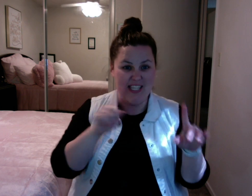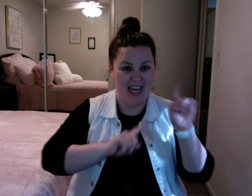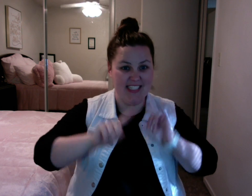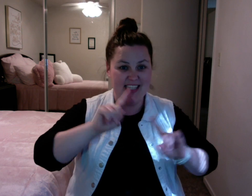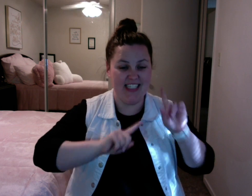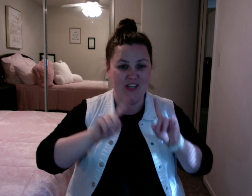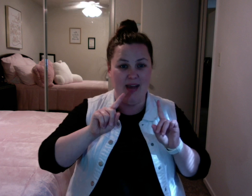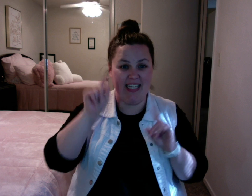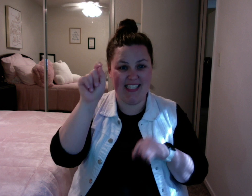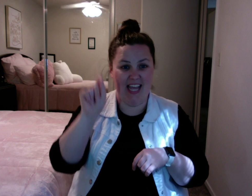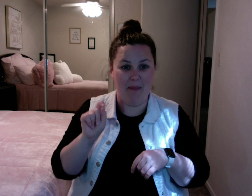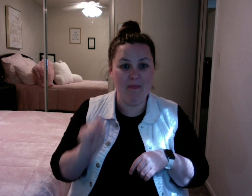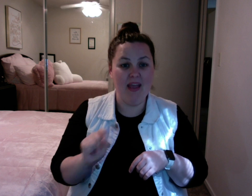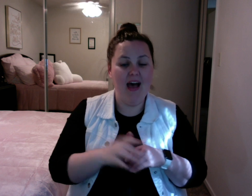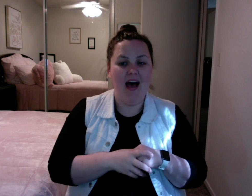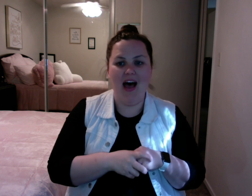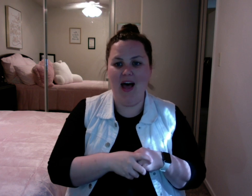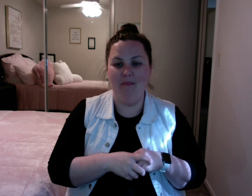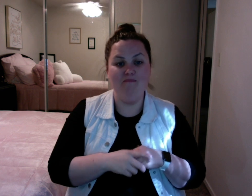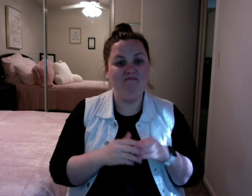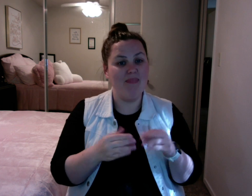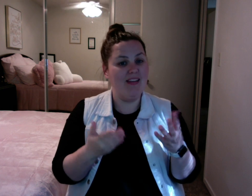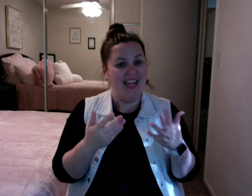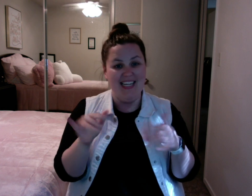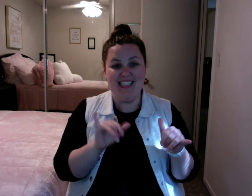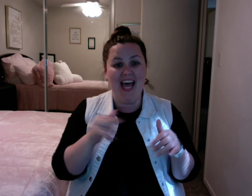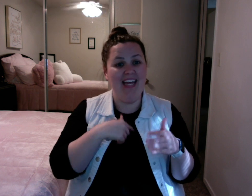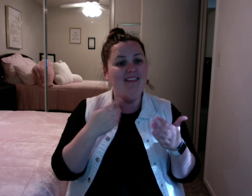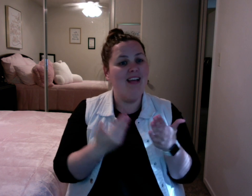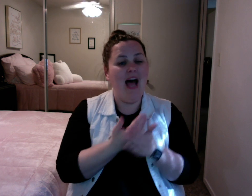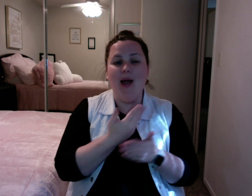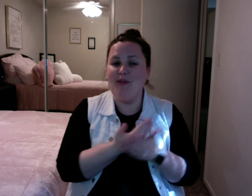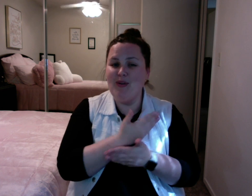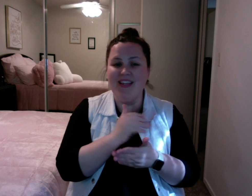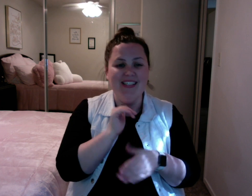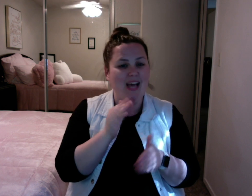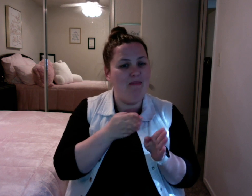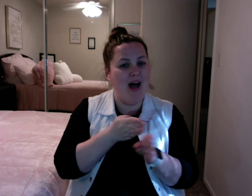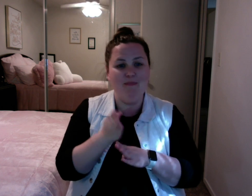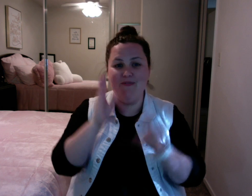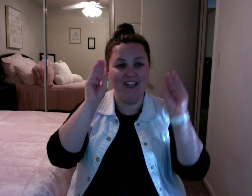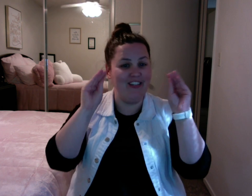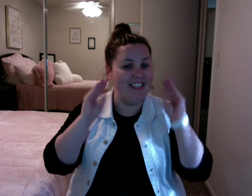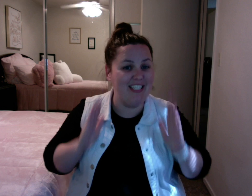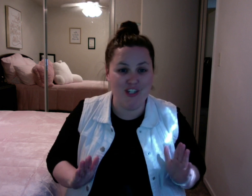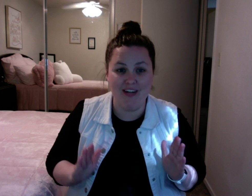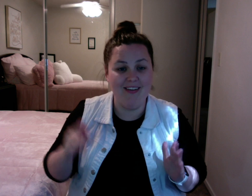signs, things that you might exclaim. Like I said, I'm new to this. I'm not professionally a teacher. I